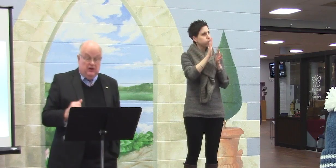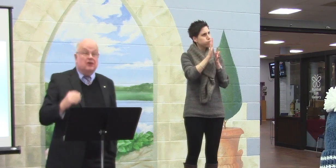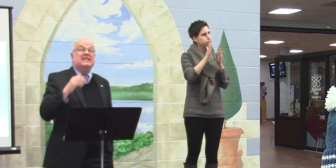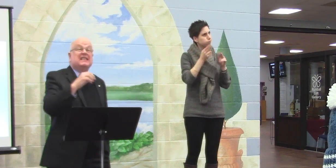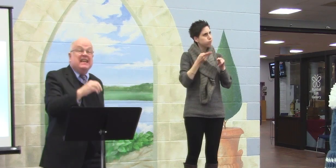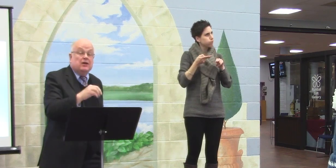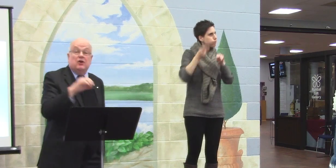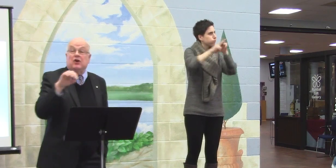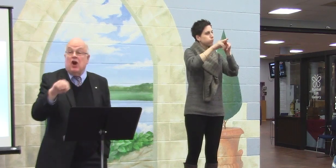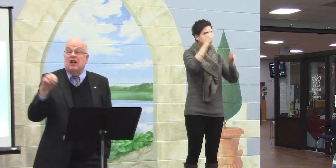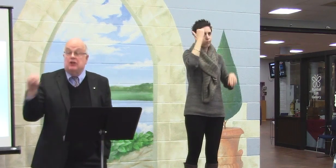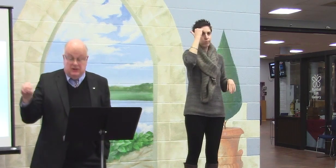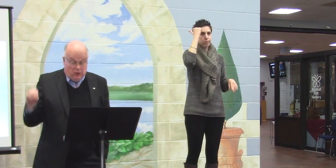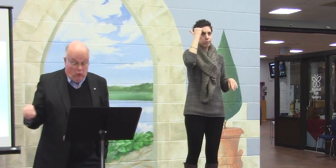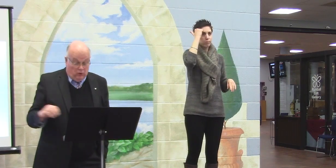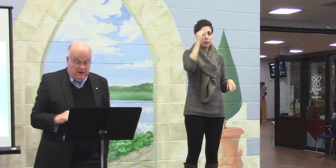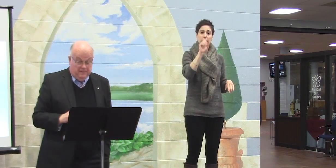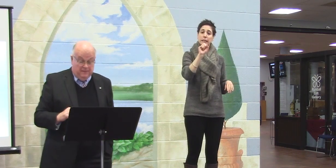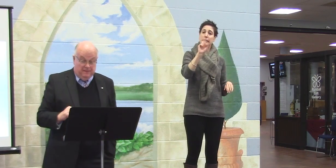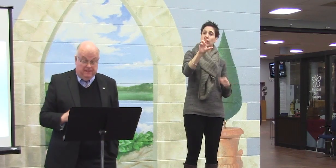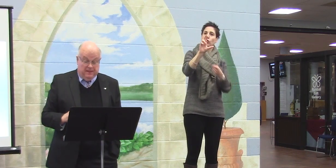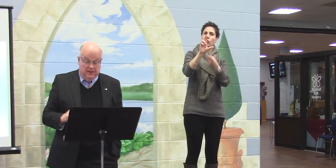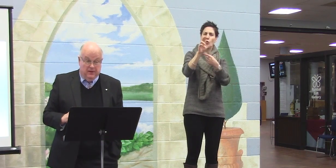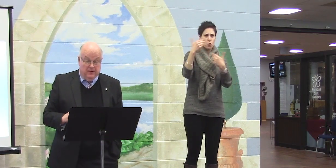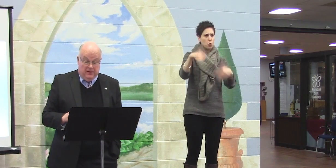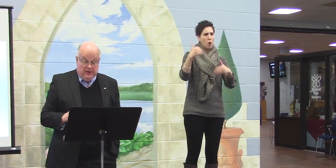You're a senior. You're not just old.